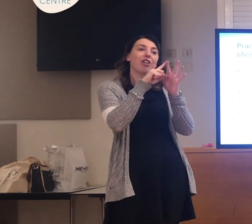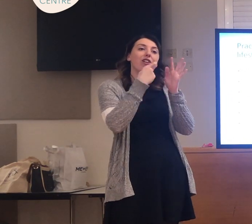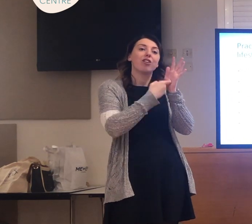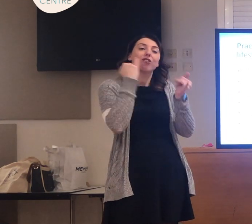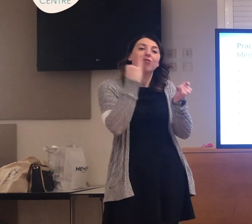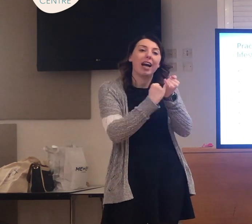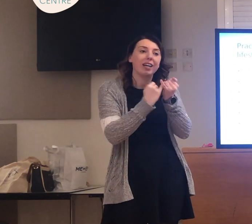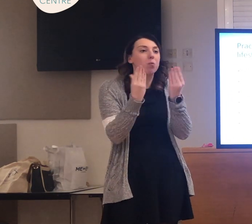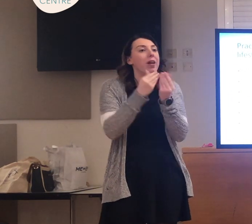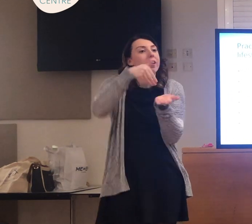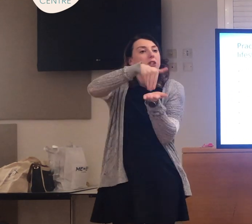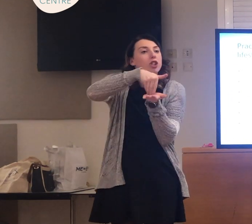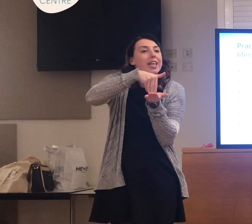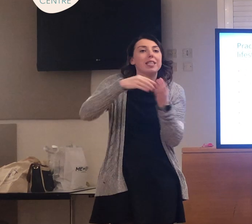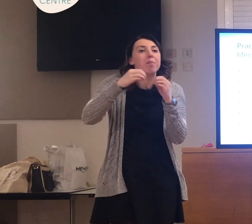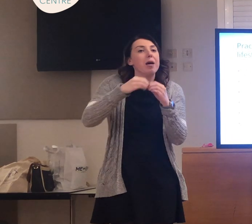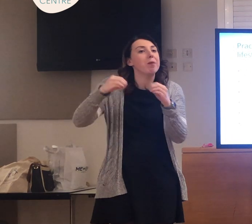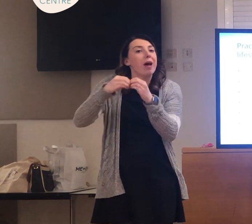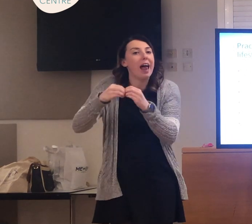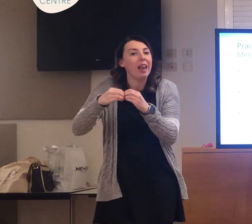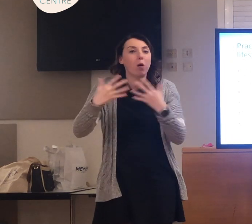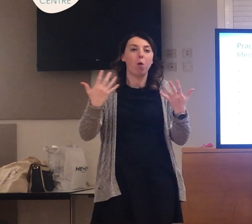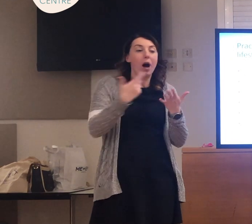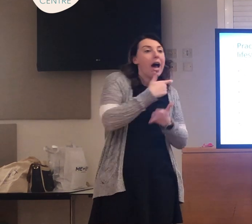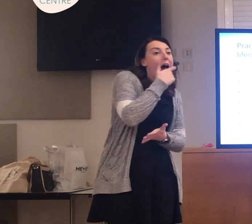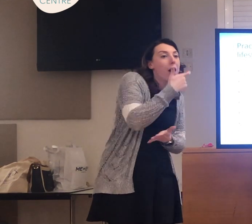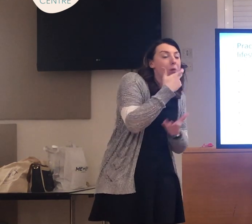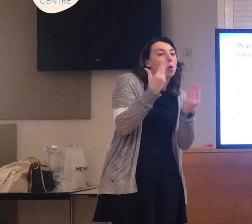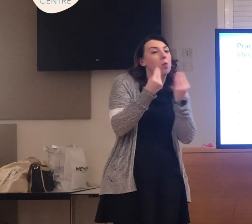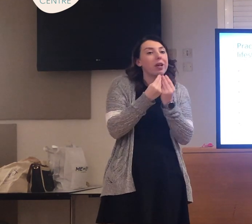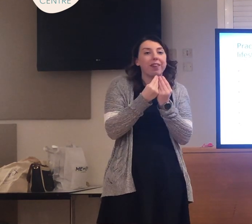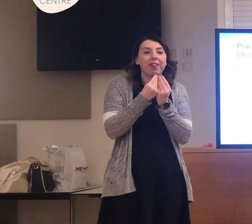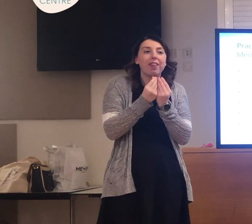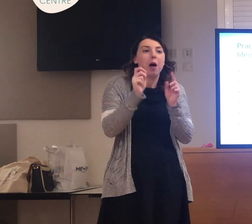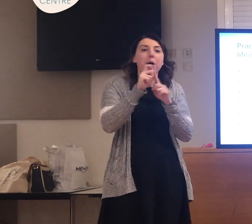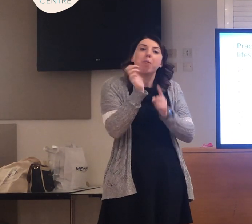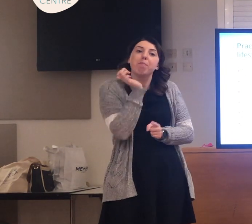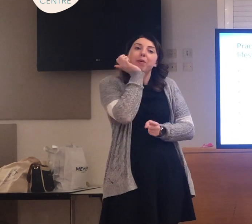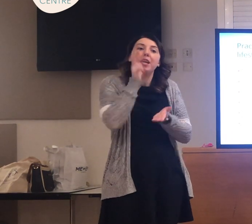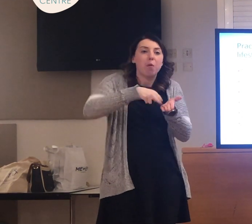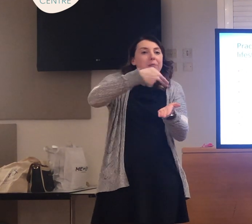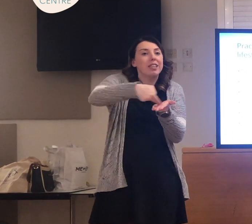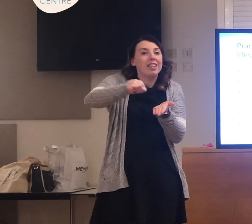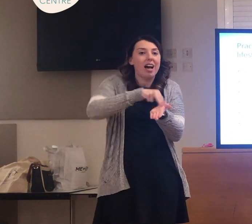cheese, or an apple and some peanut butter. So you've got protein and